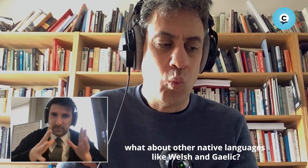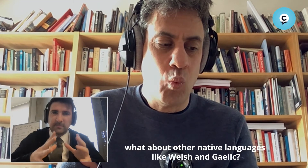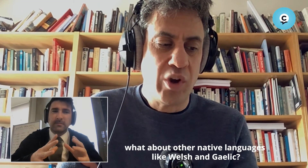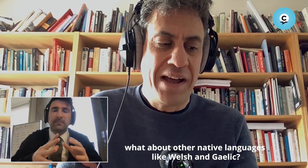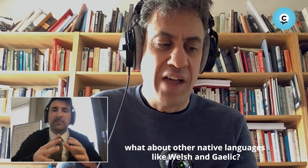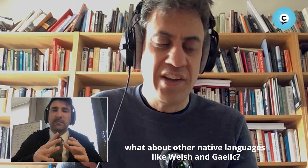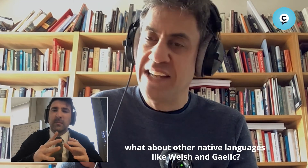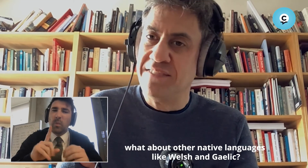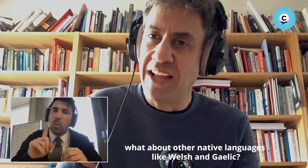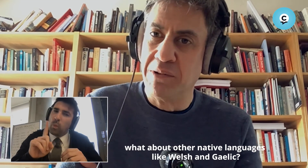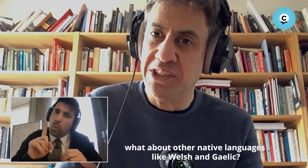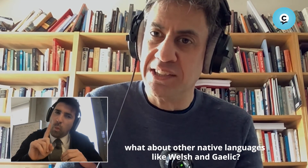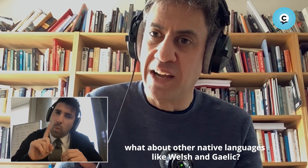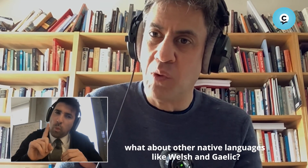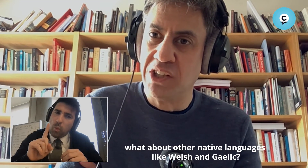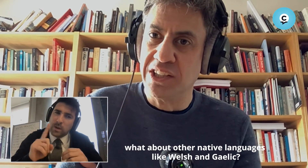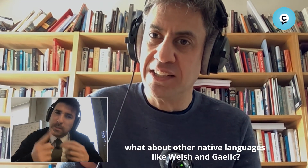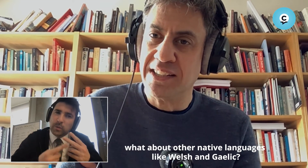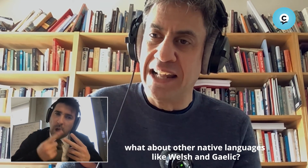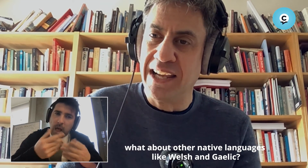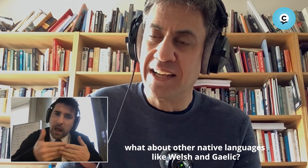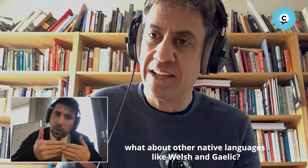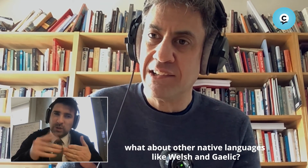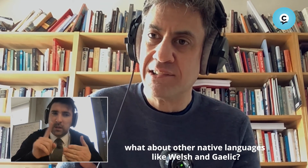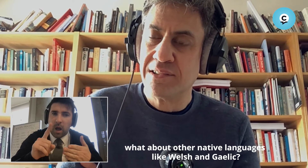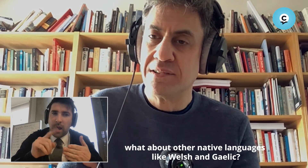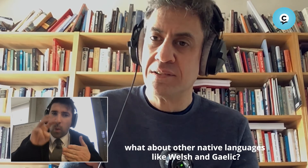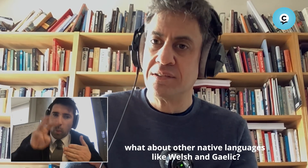What about other native languages like Welsh and Gaelic?